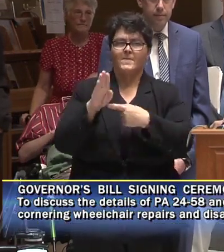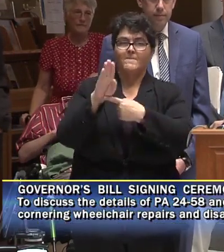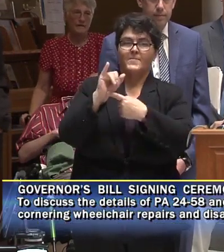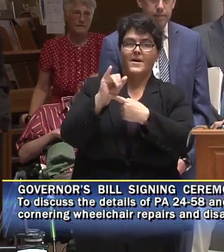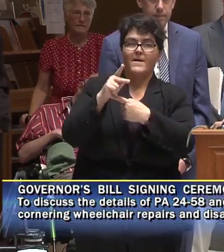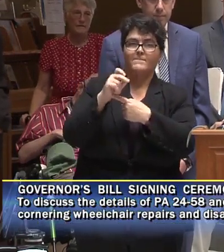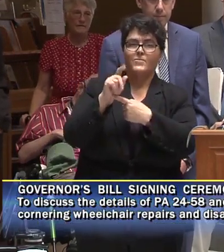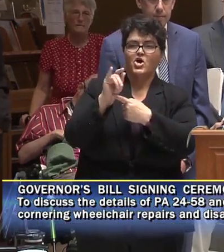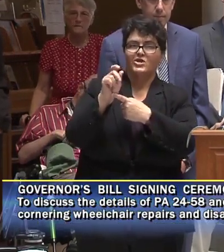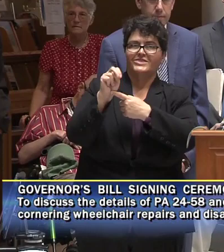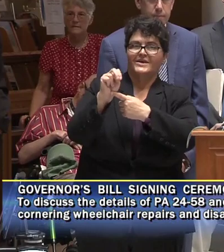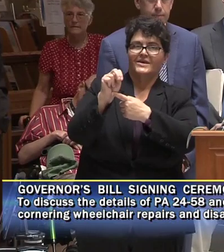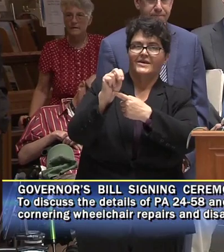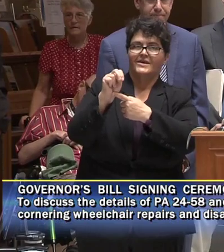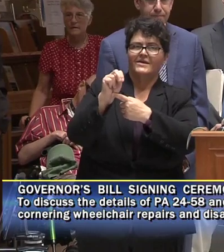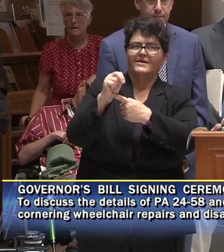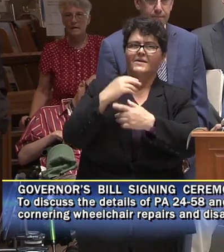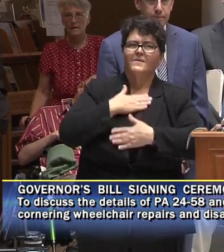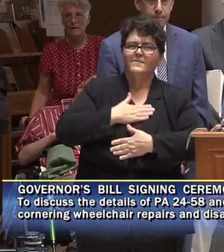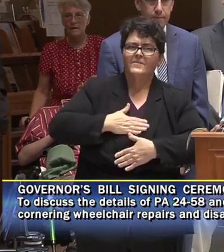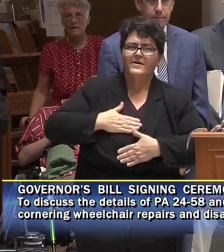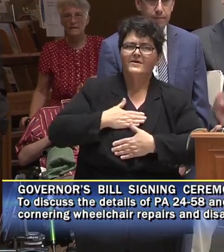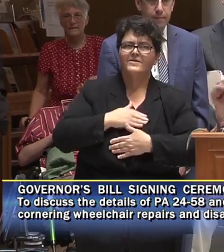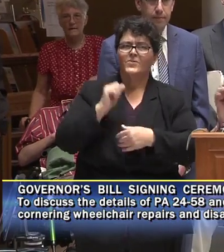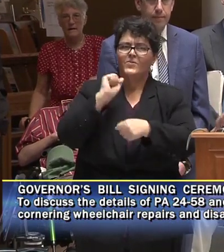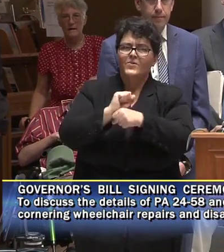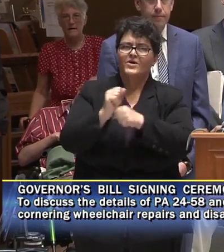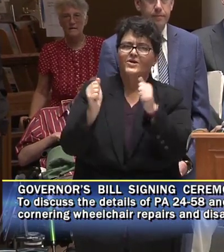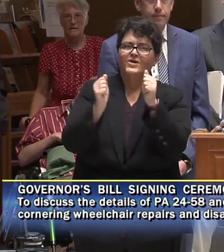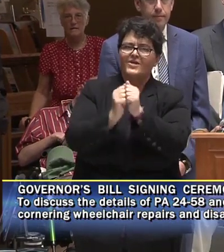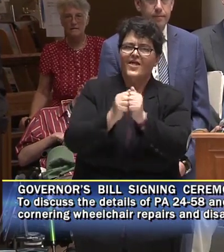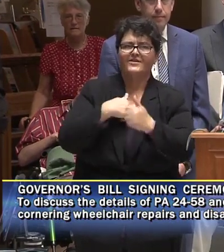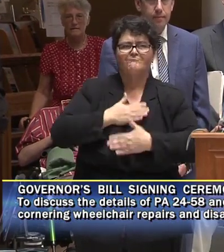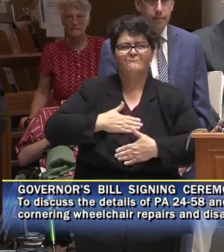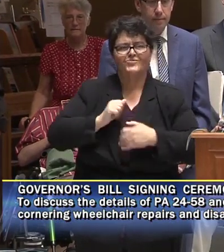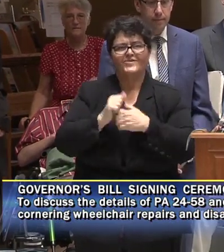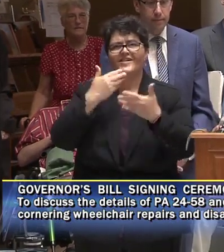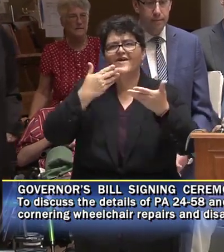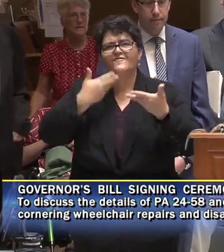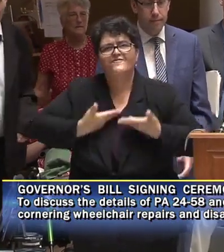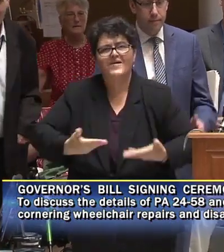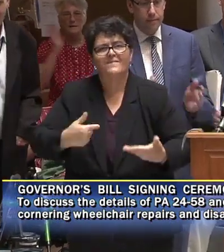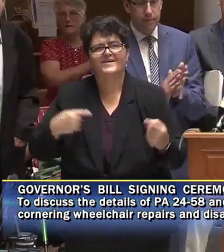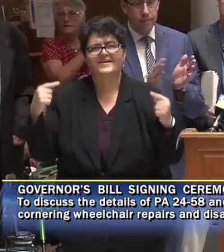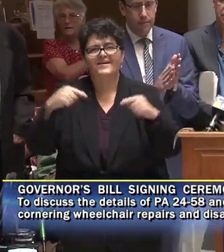be with you all. Thank you for having me, and let's continue our work together.